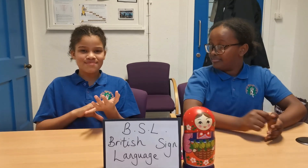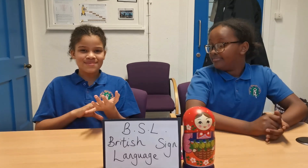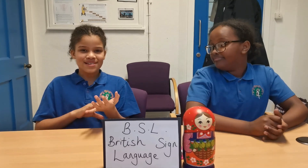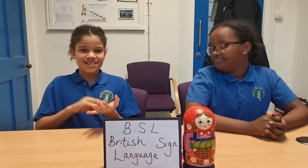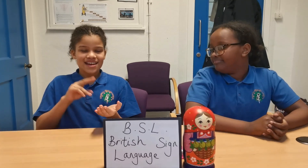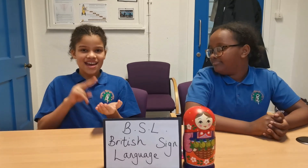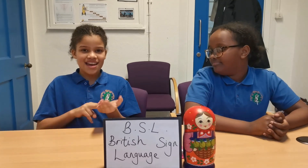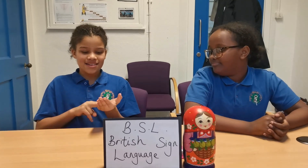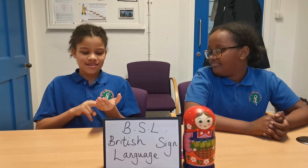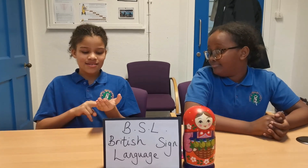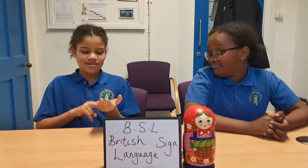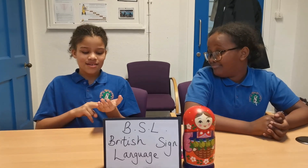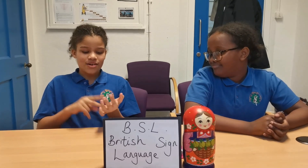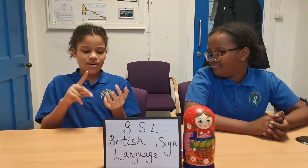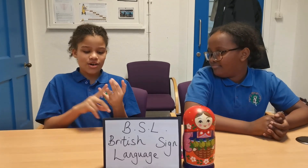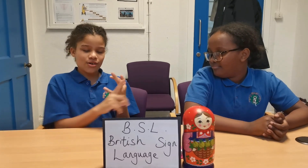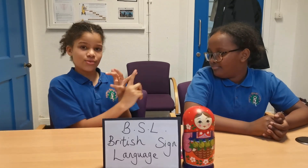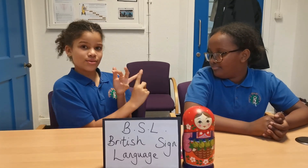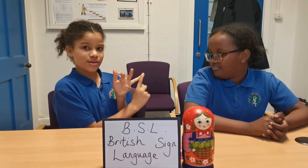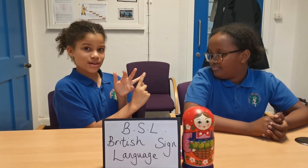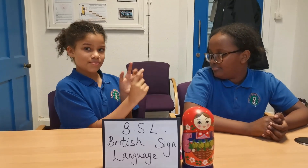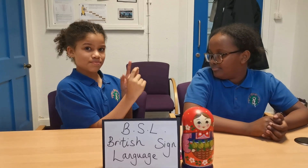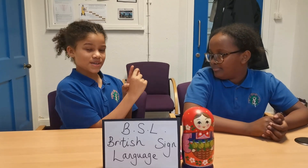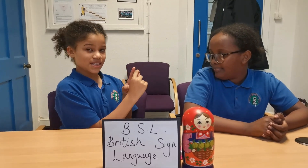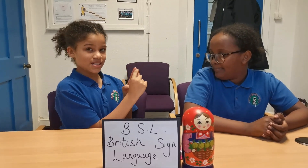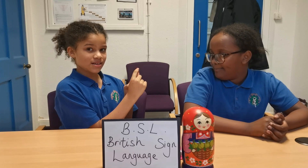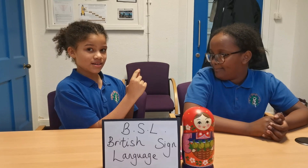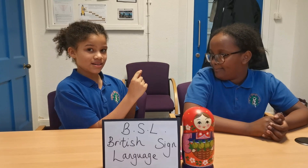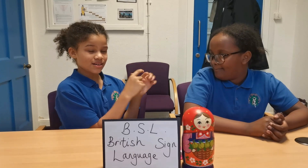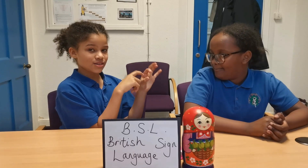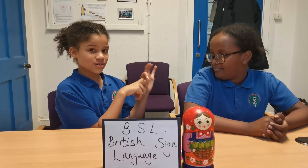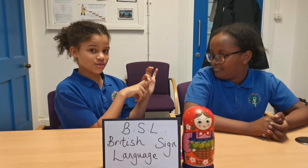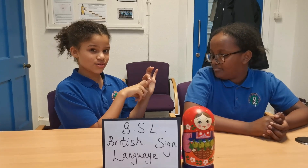M N O P Q